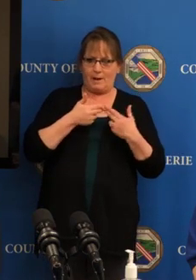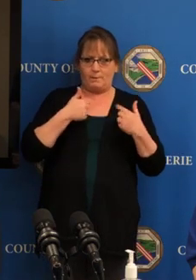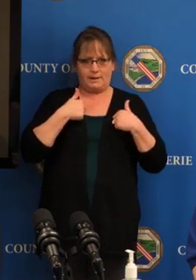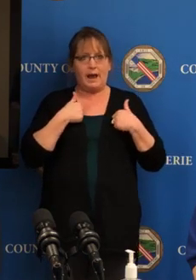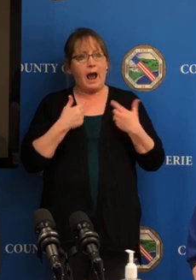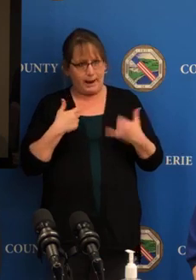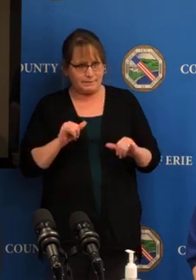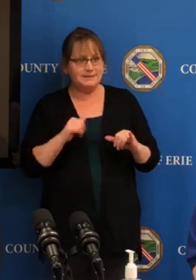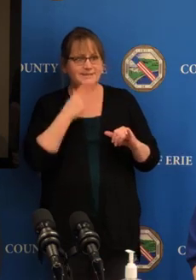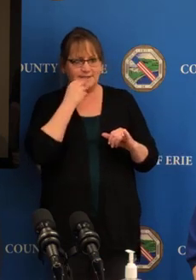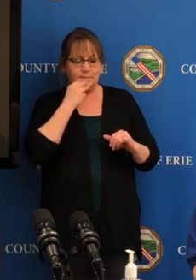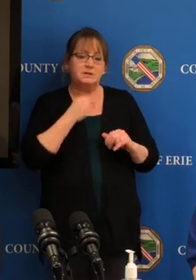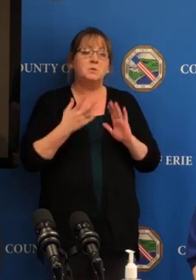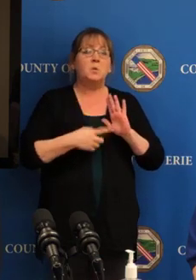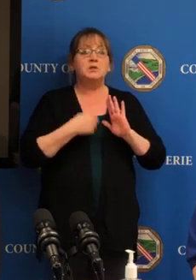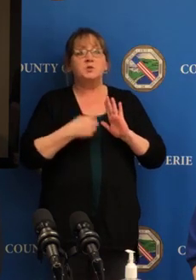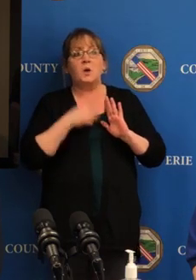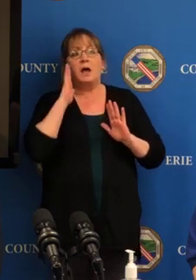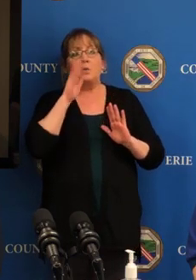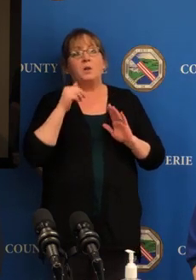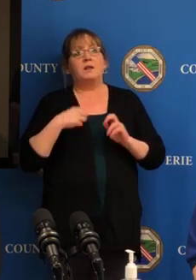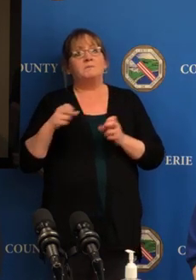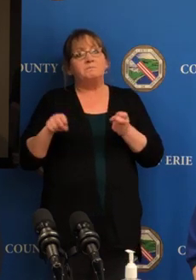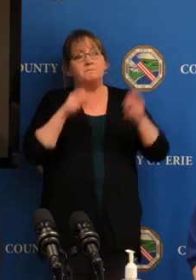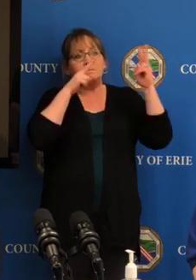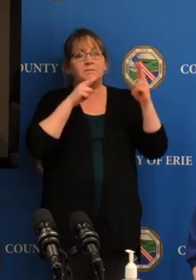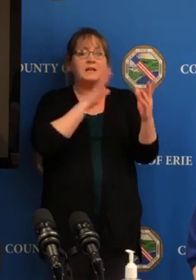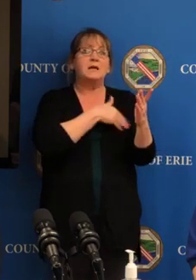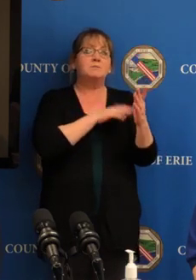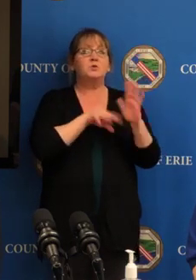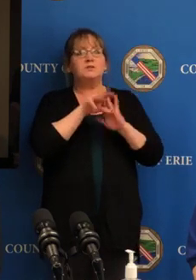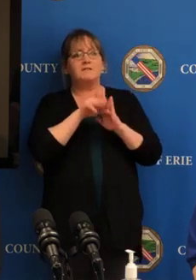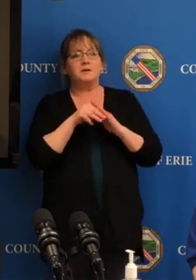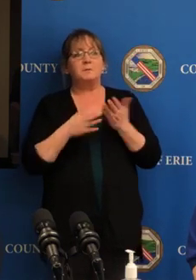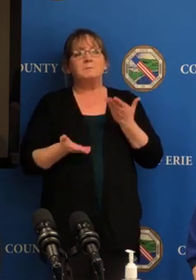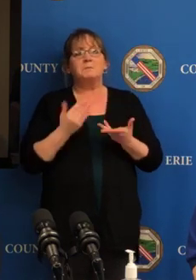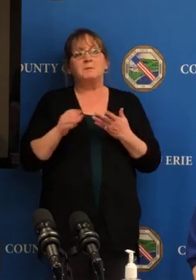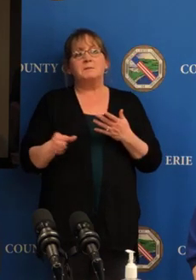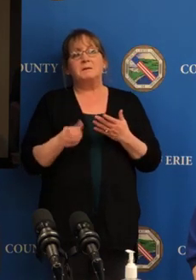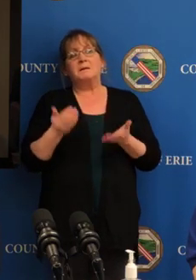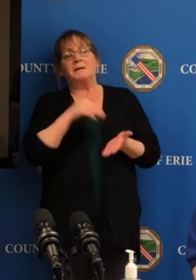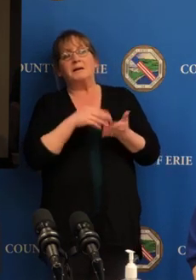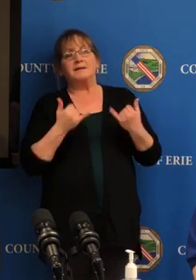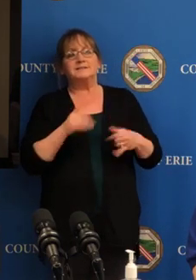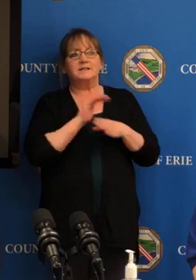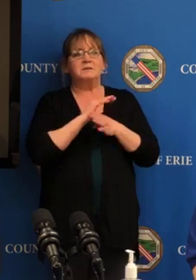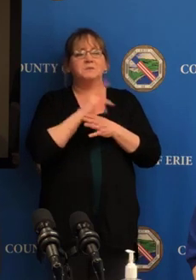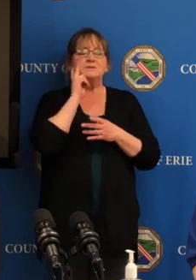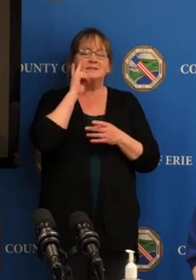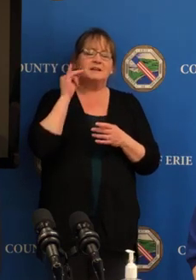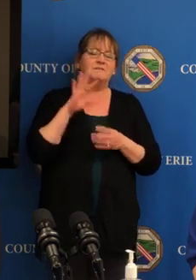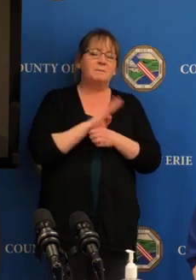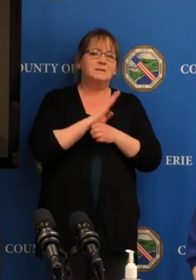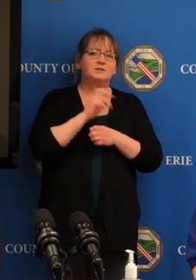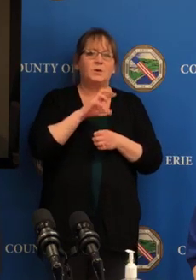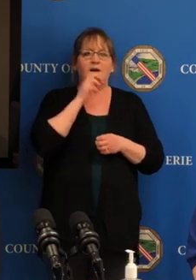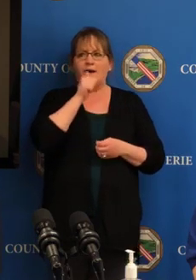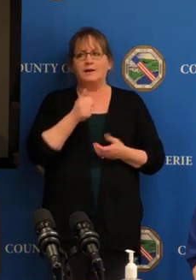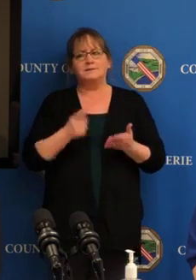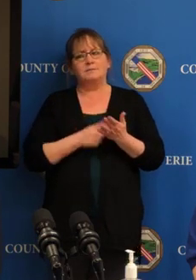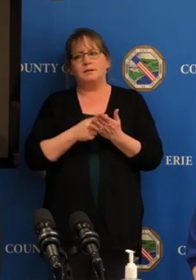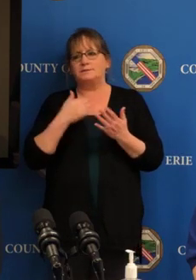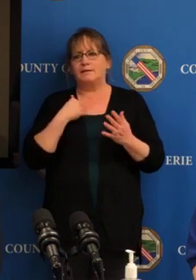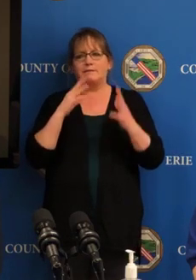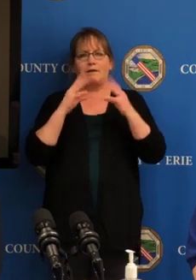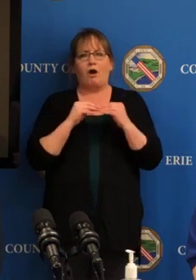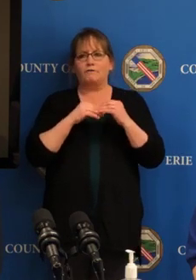sleep. Occasionally I'll put a music video up, maybe another tonight. I don't know. We'll see how busy I am, because sometimes I have conference calls till